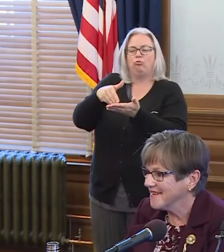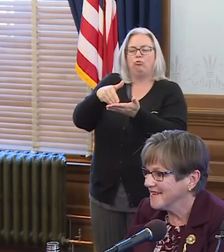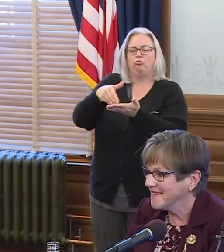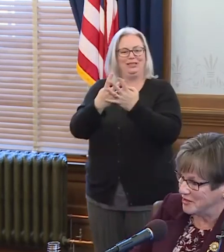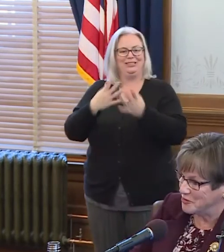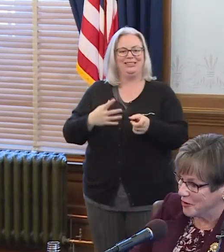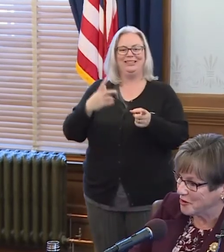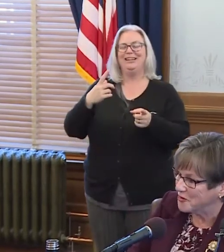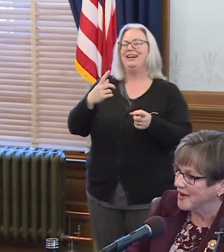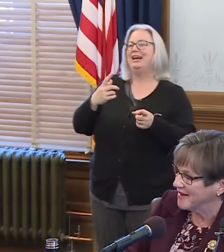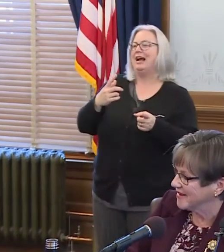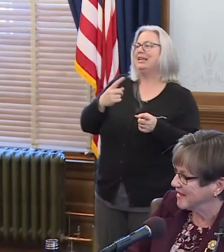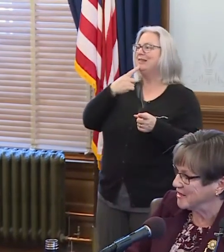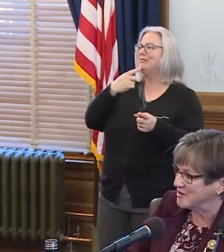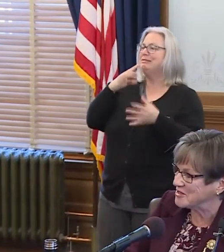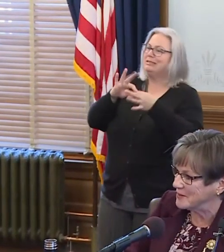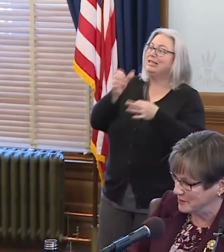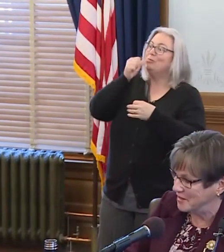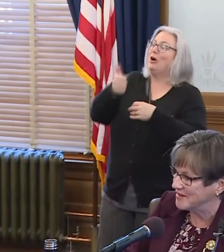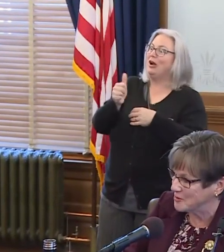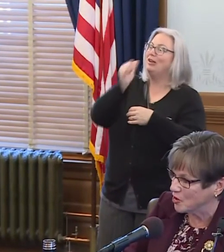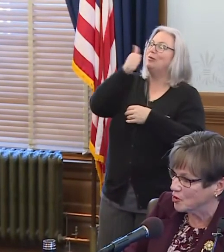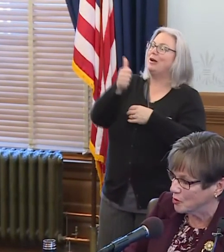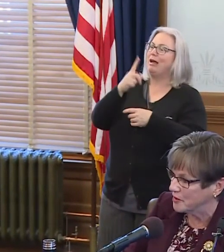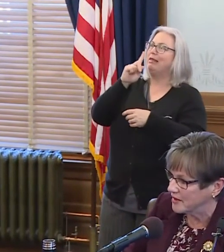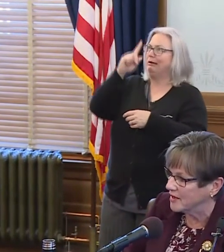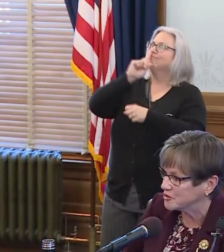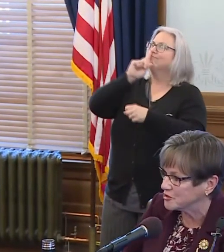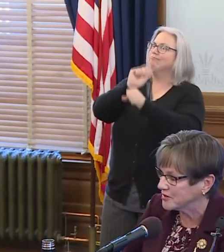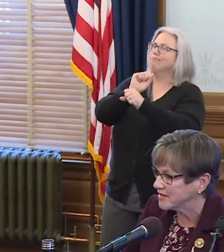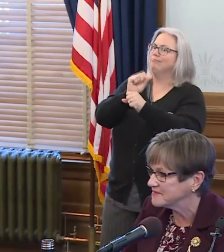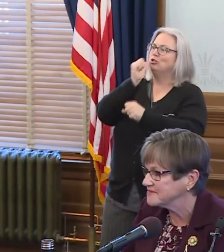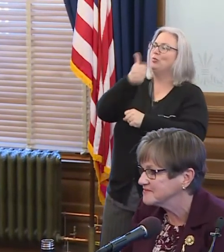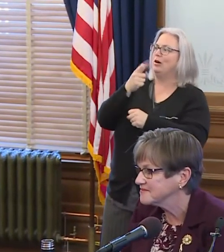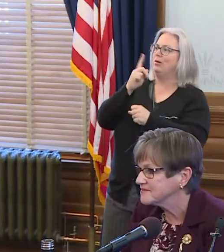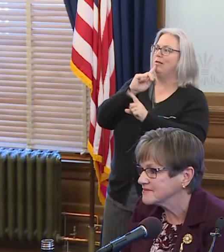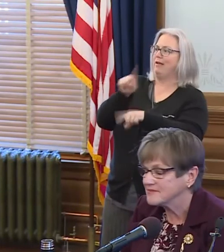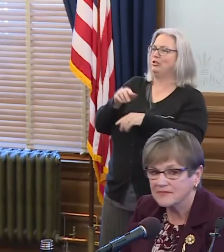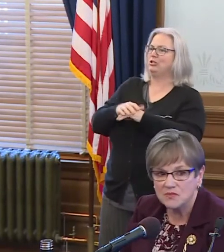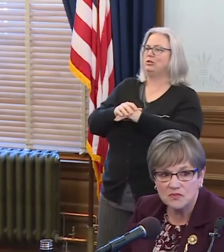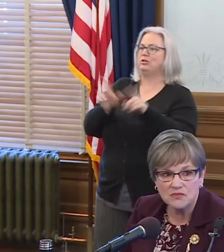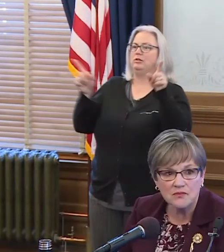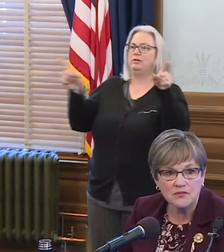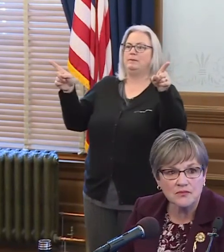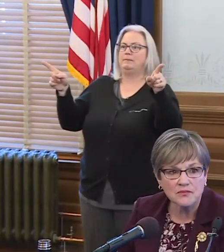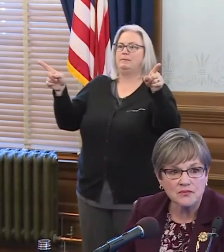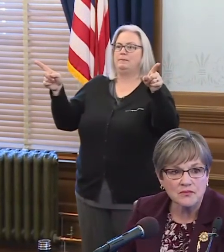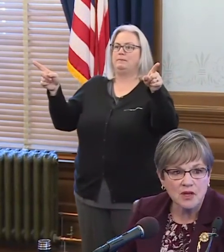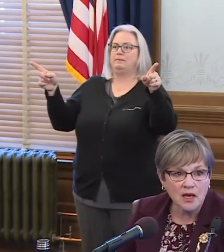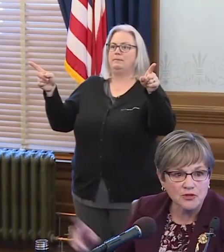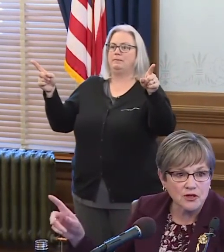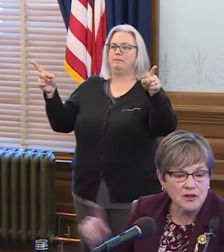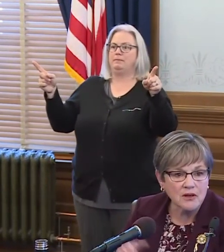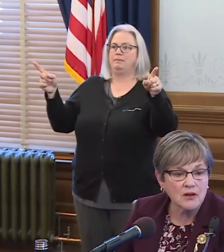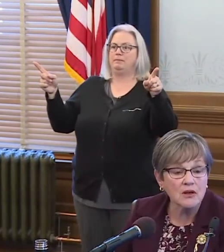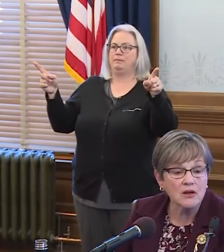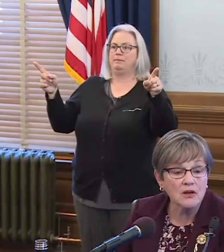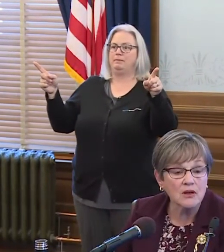I keep saying tomorrow. I think this time I mean it. Tomorrow we'll be announcing that. Governor, we received a press release earlier. I'm